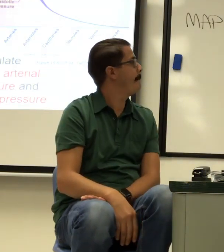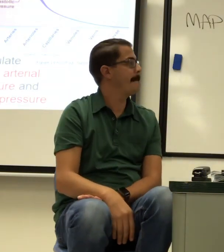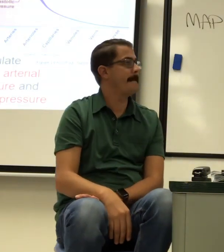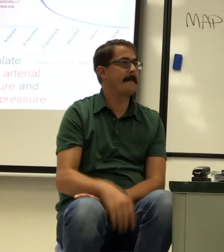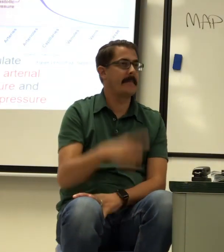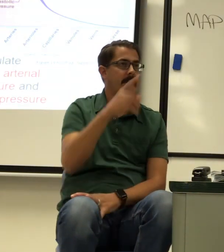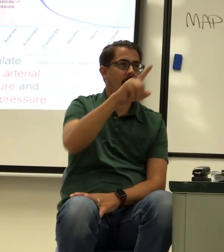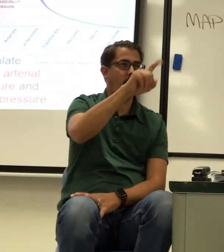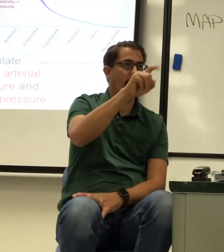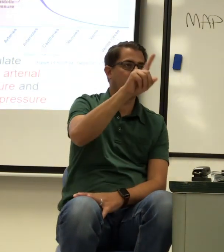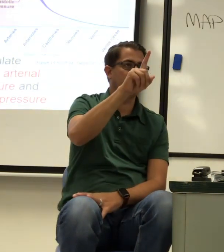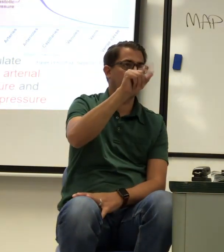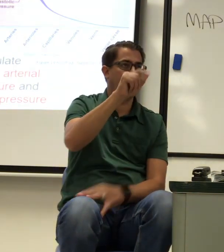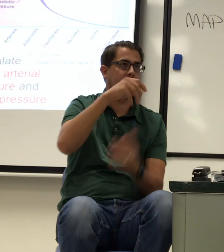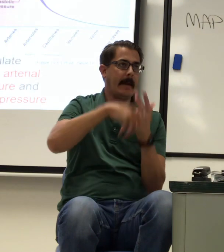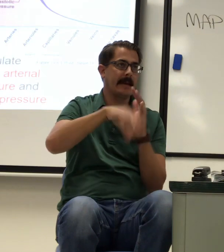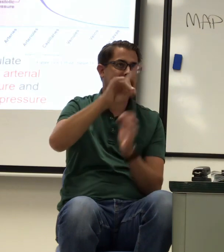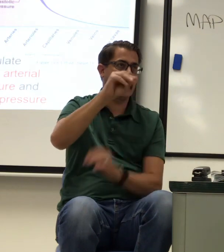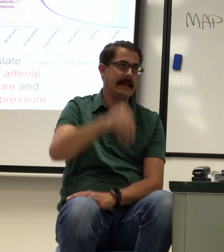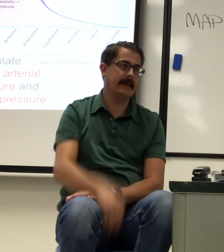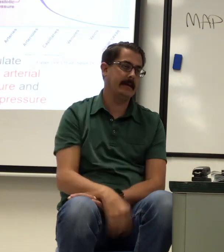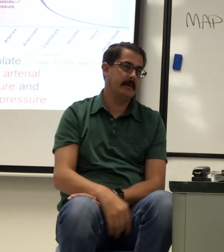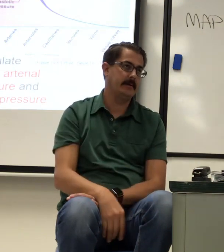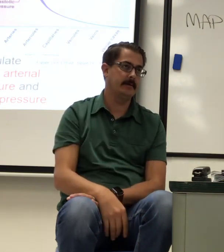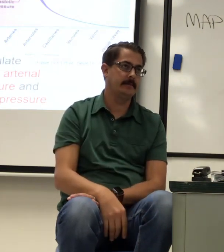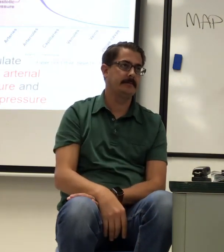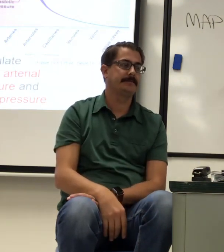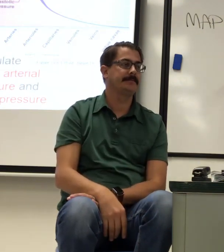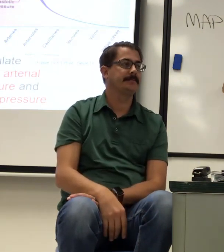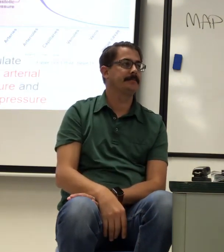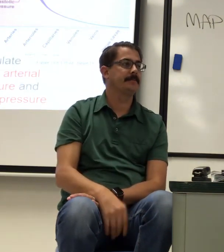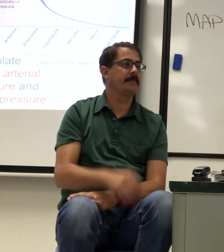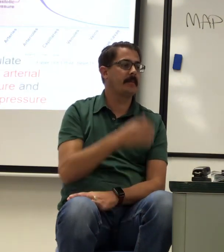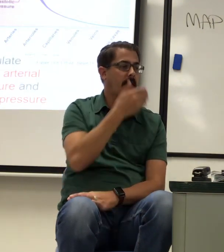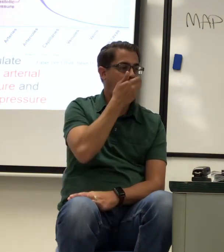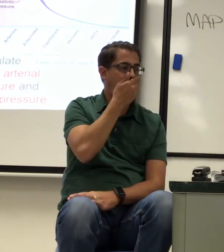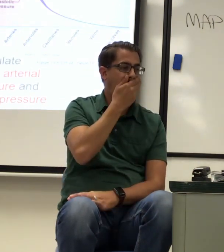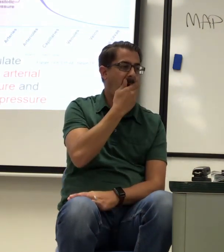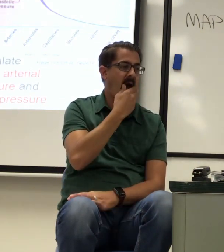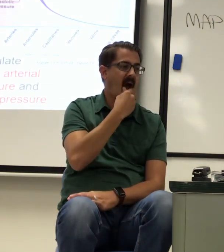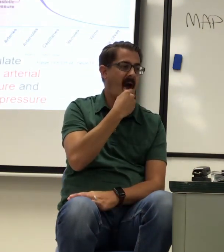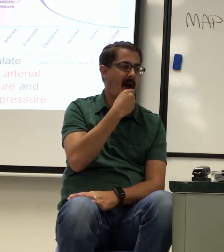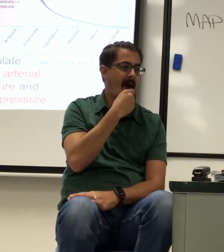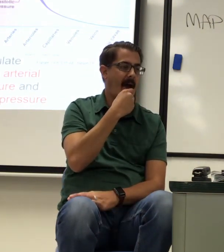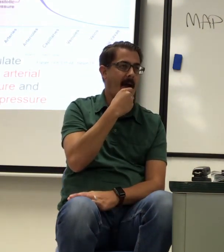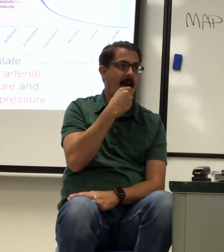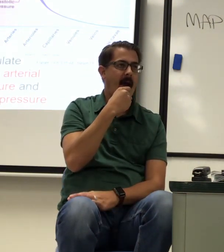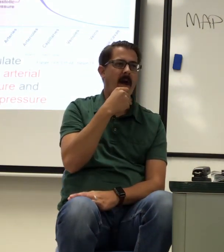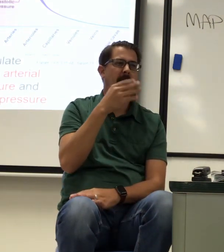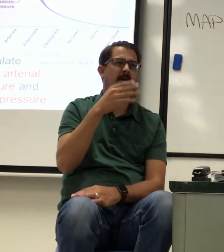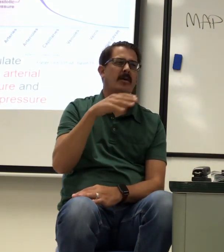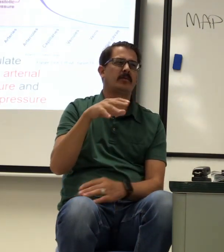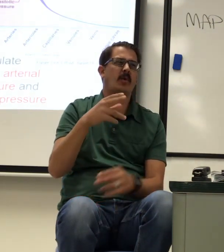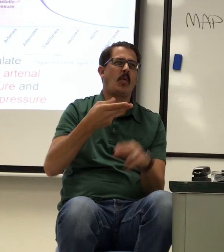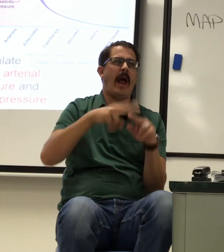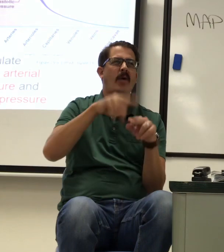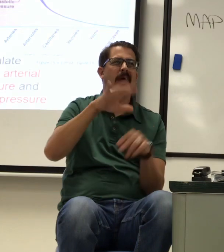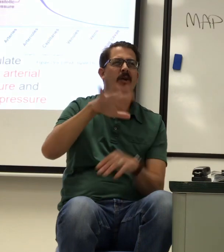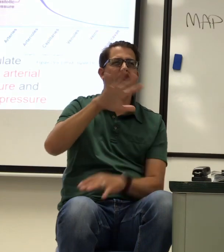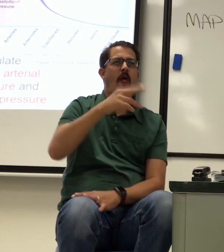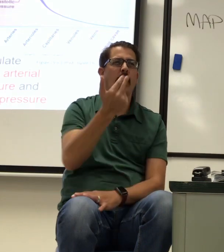You know, given our 120 over 80. So if you just kind of do it, I'm going to round that to around 13.